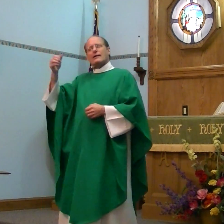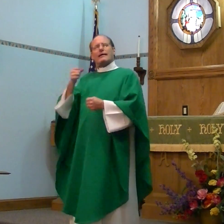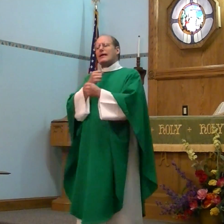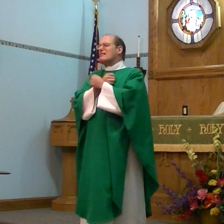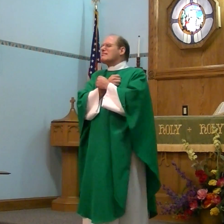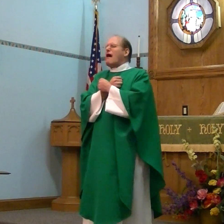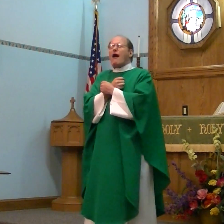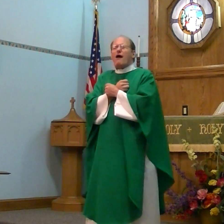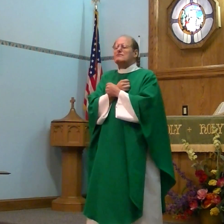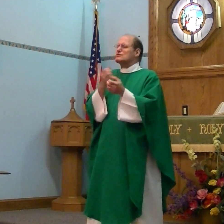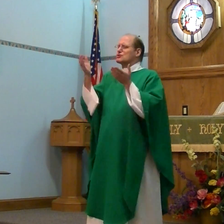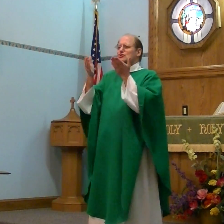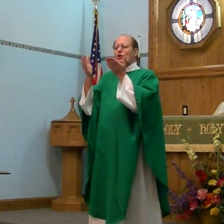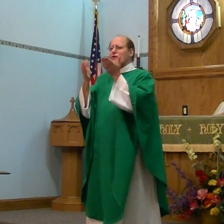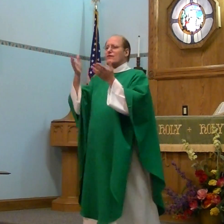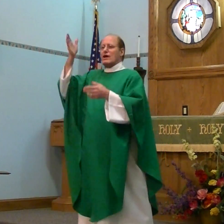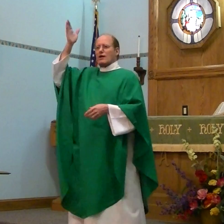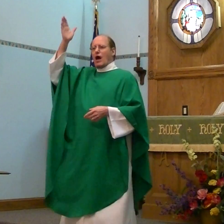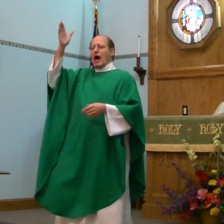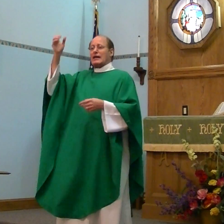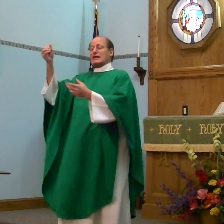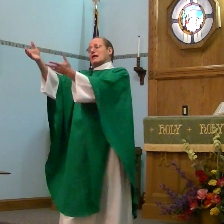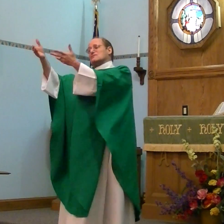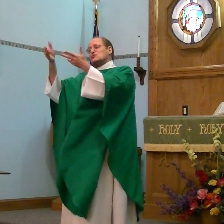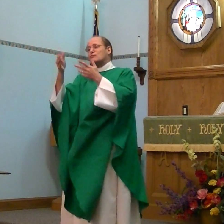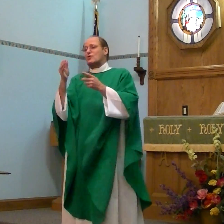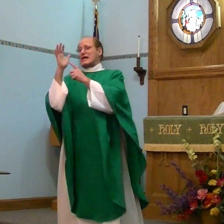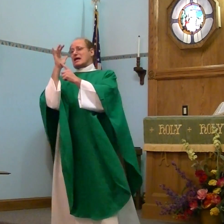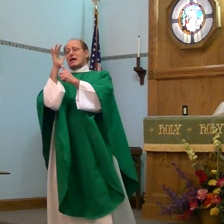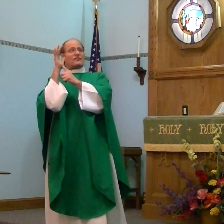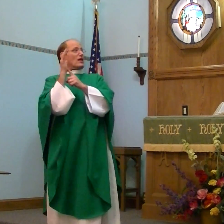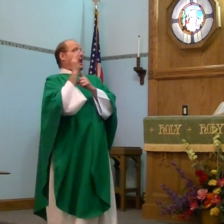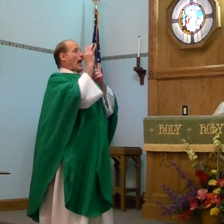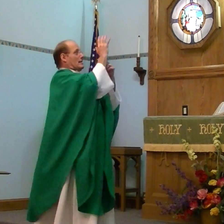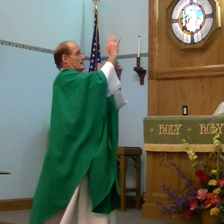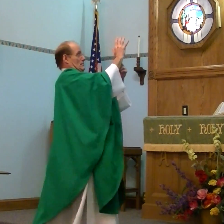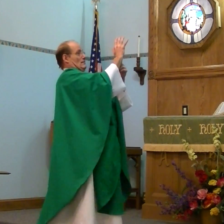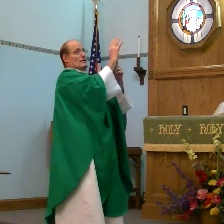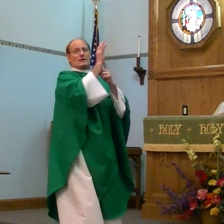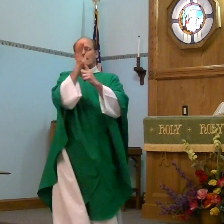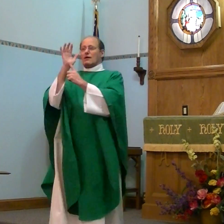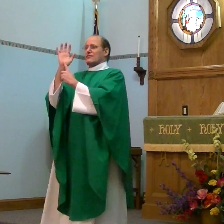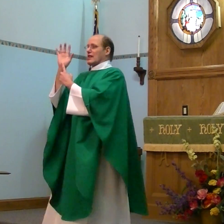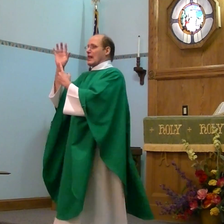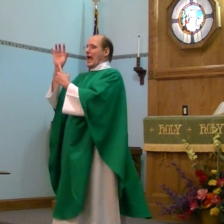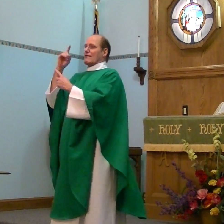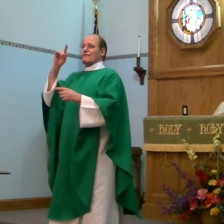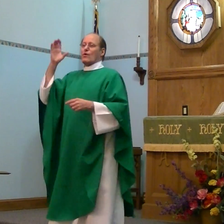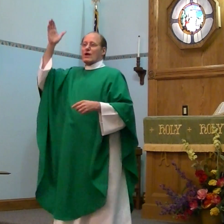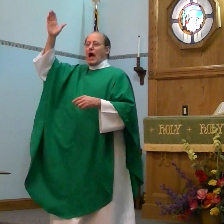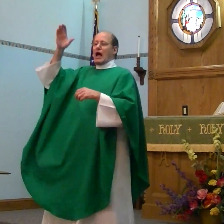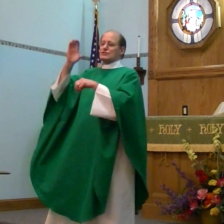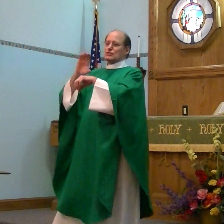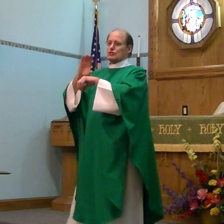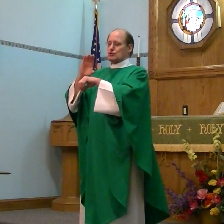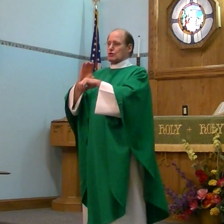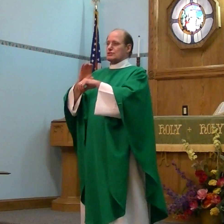He loves to serve God. He loves to bring the light. The light for God's church.